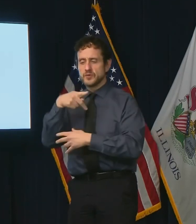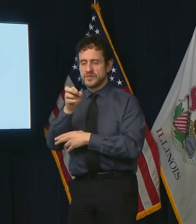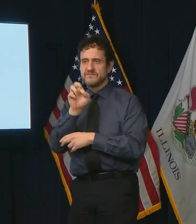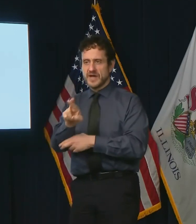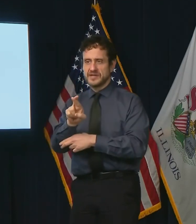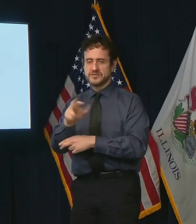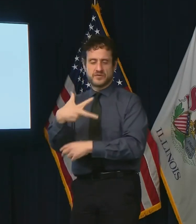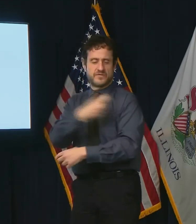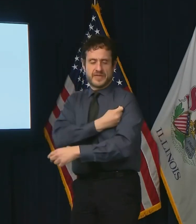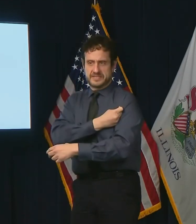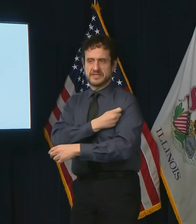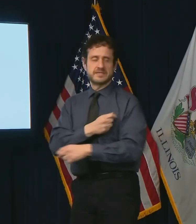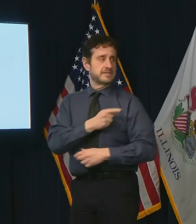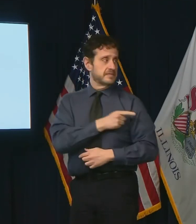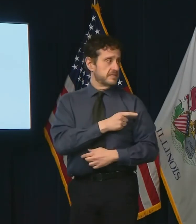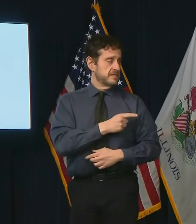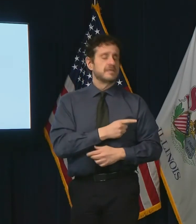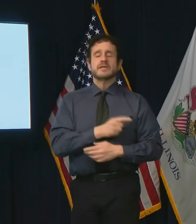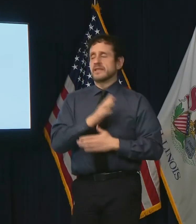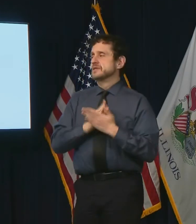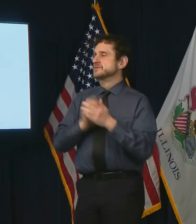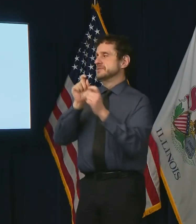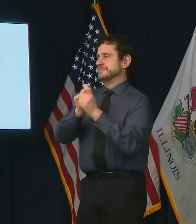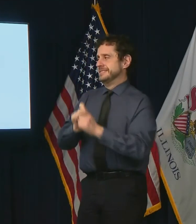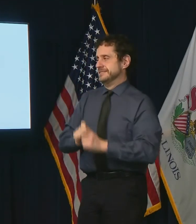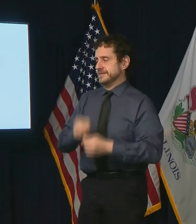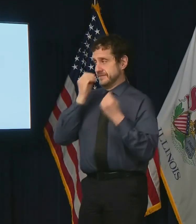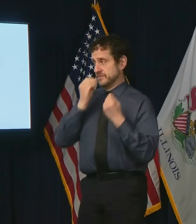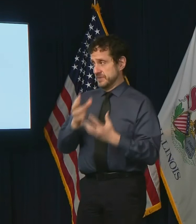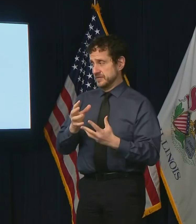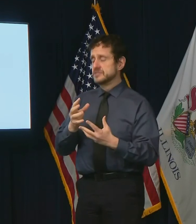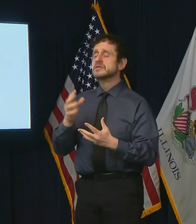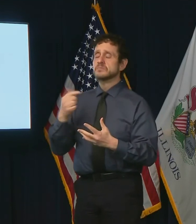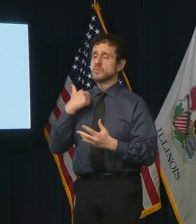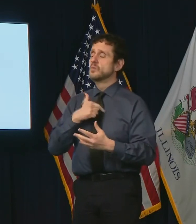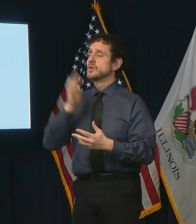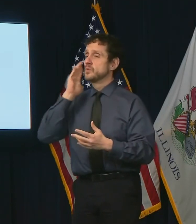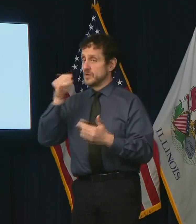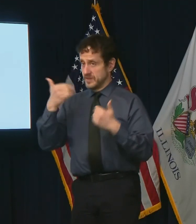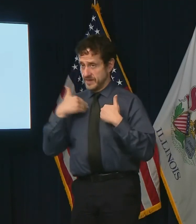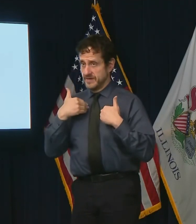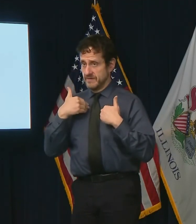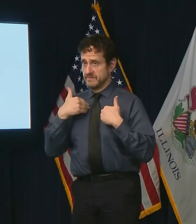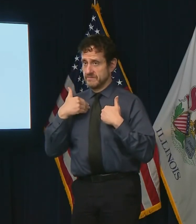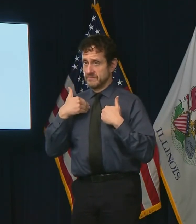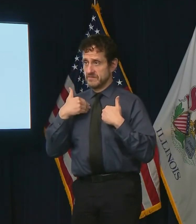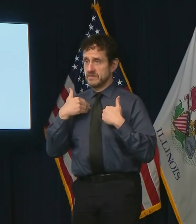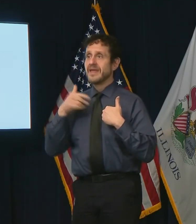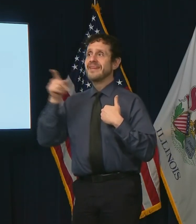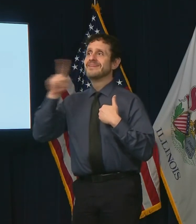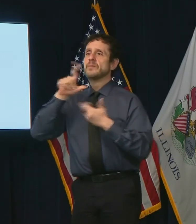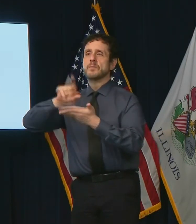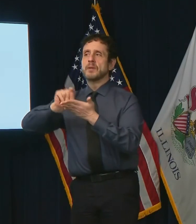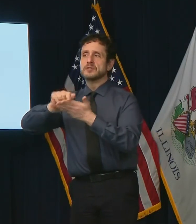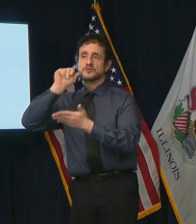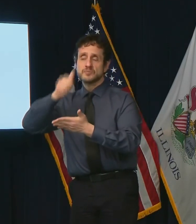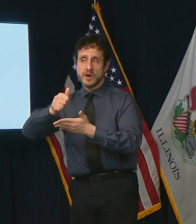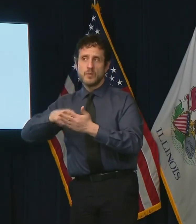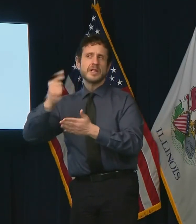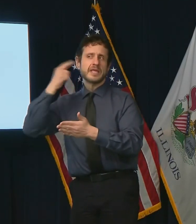Yeah, so again, these is some of the detailed information that will also be put out tomorrow when we will be